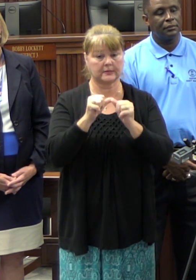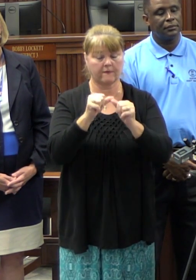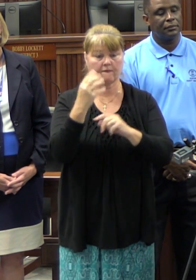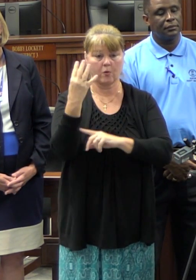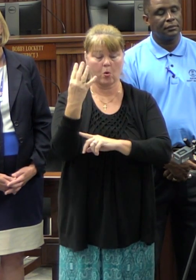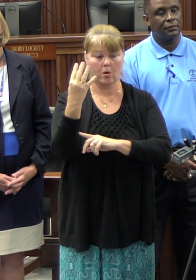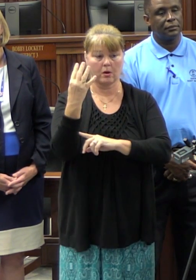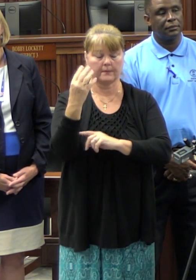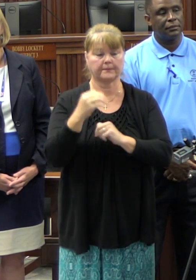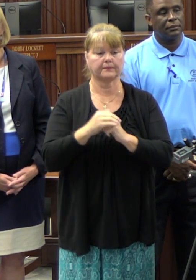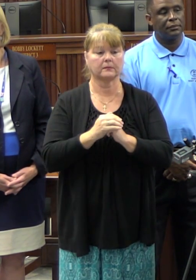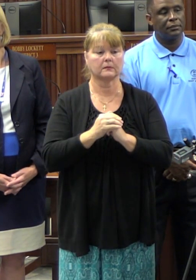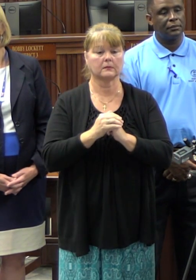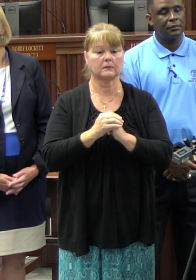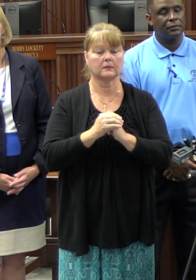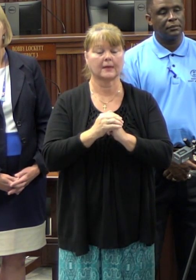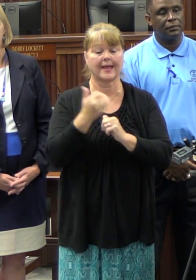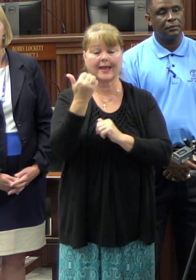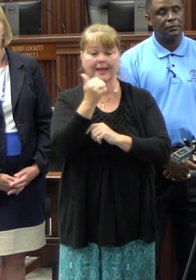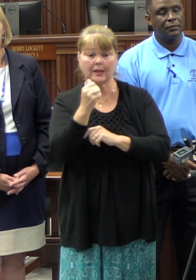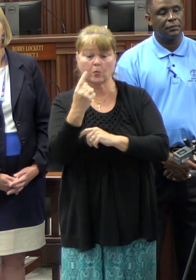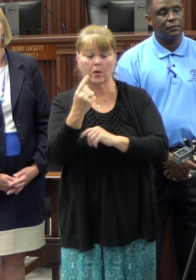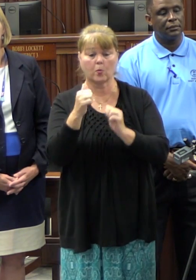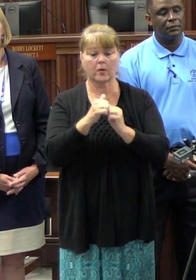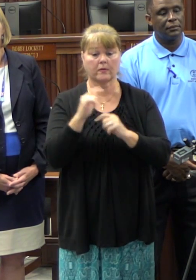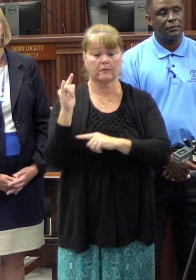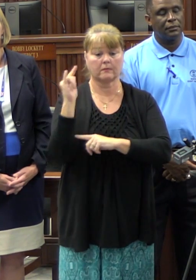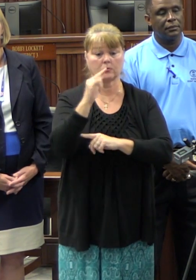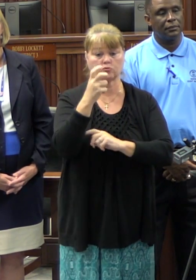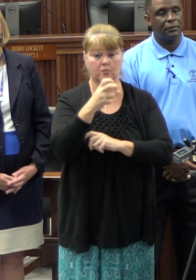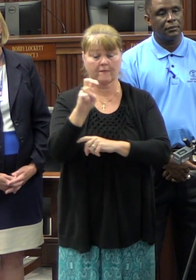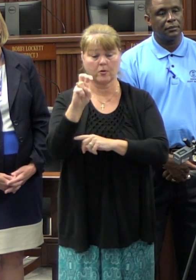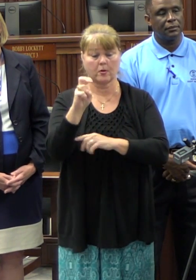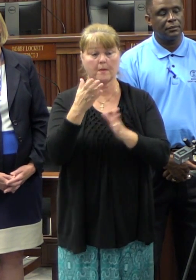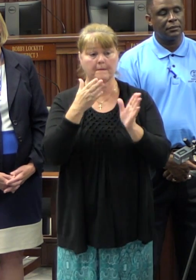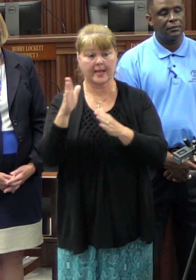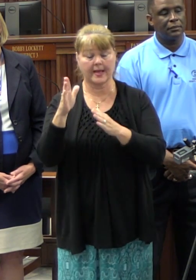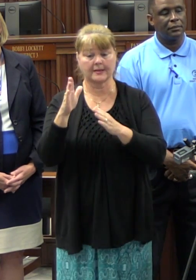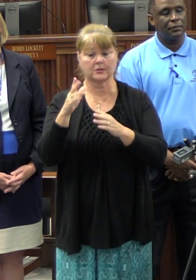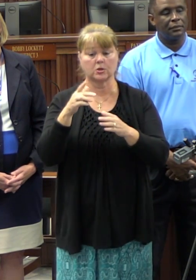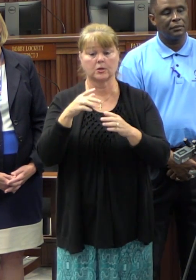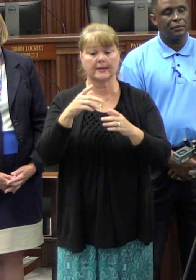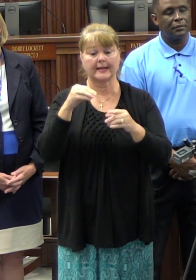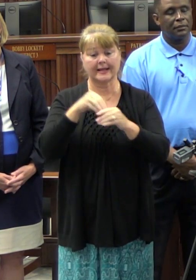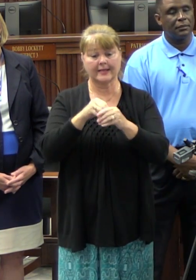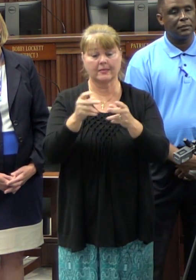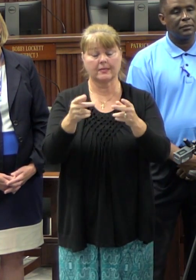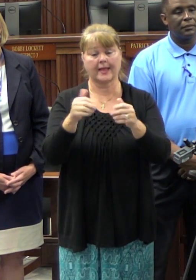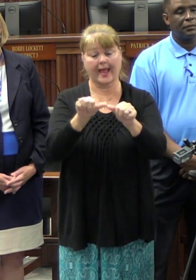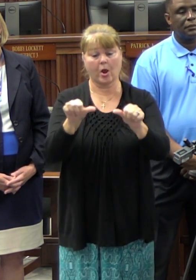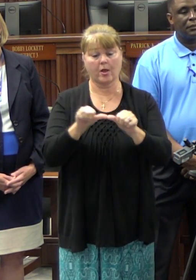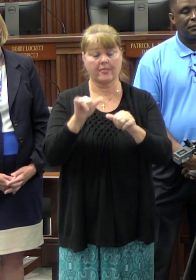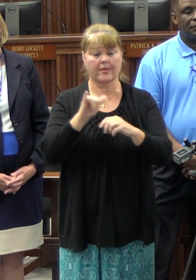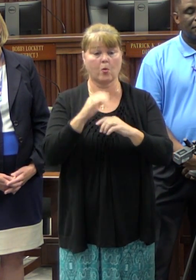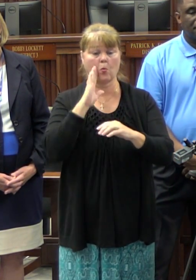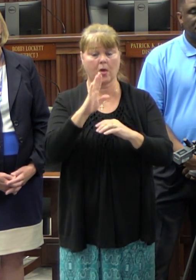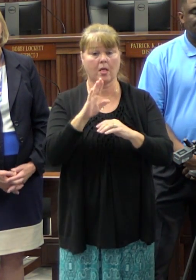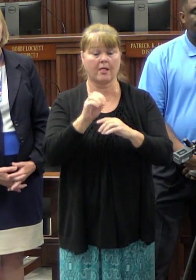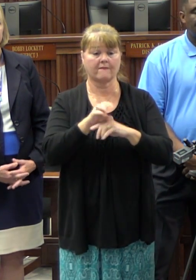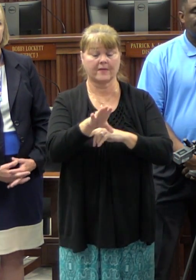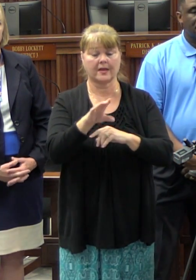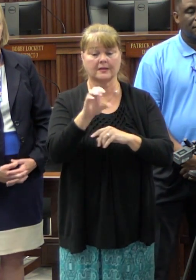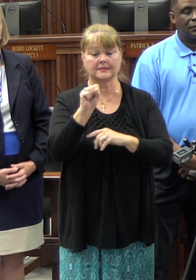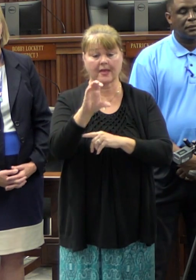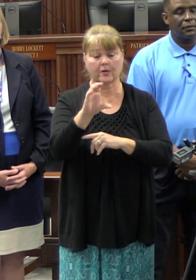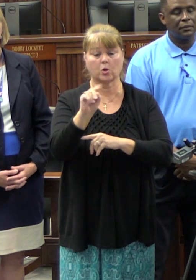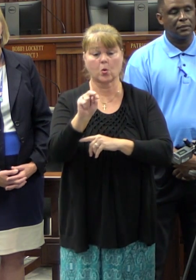4. They also recommend that anyone with air travel plans in the affected area, South Carolina, North Carolina, to